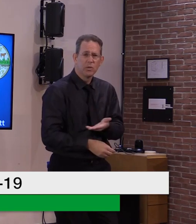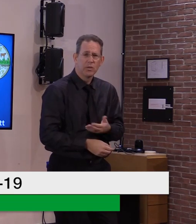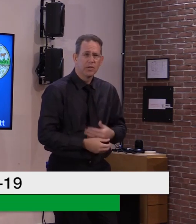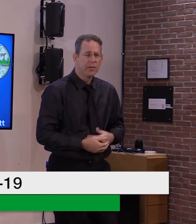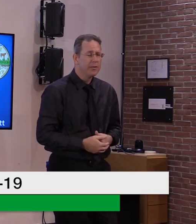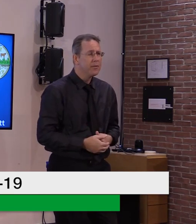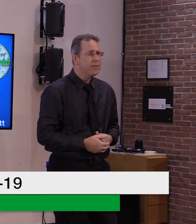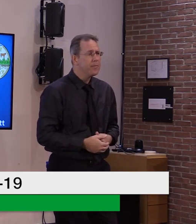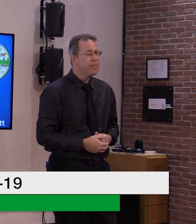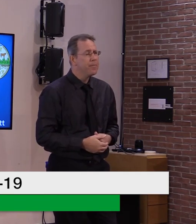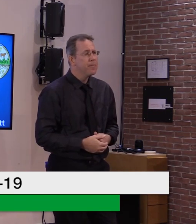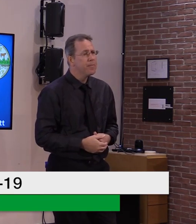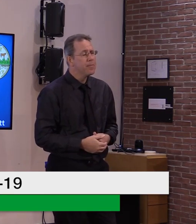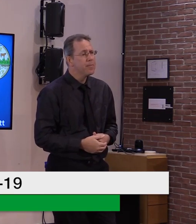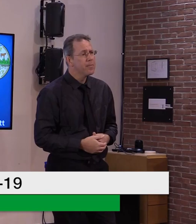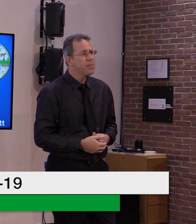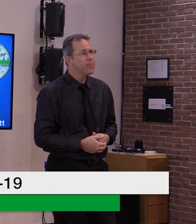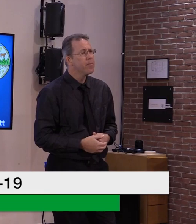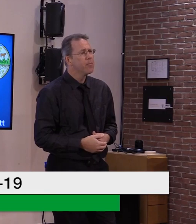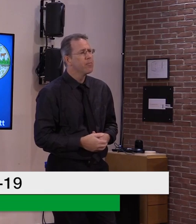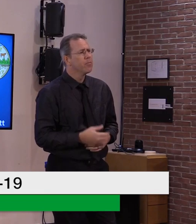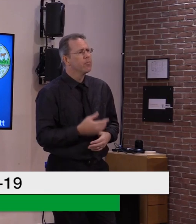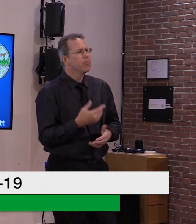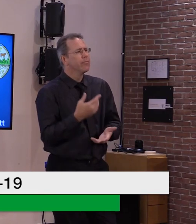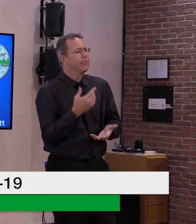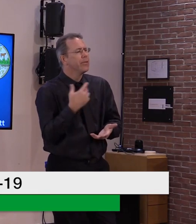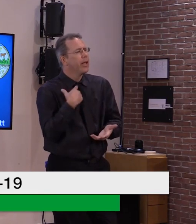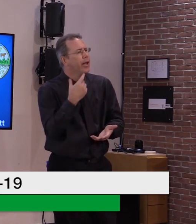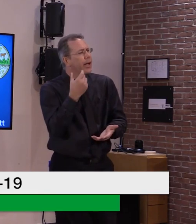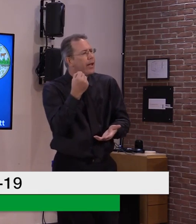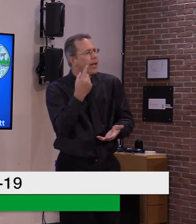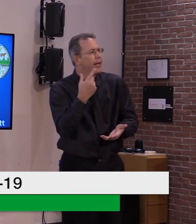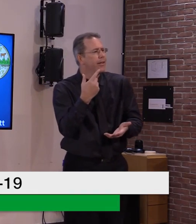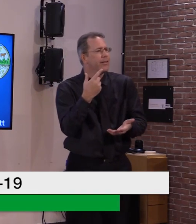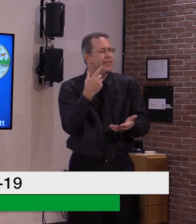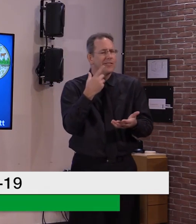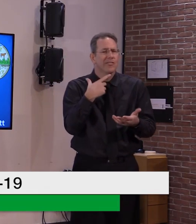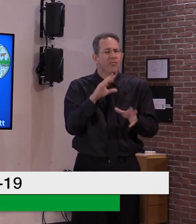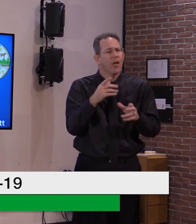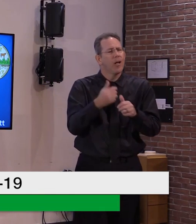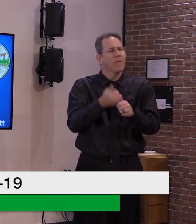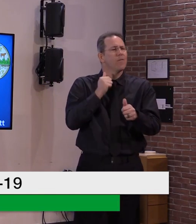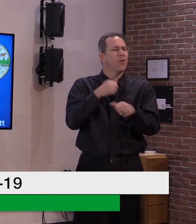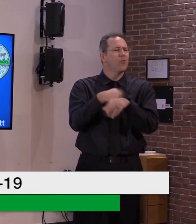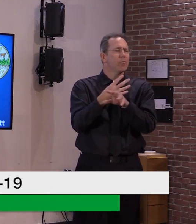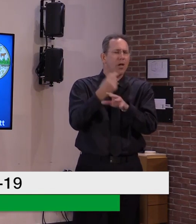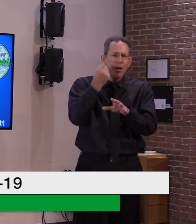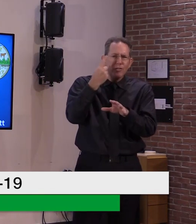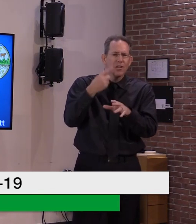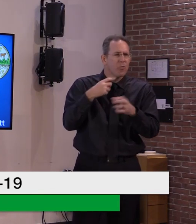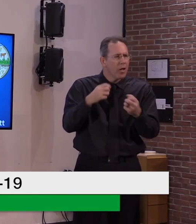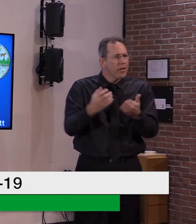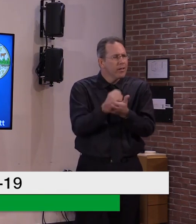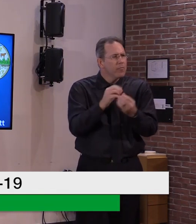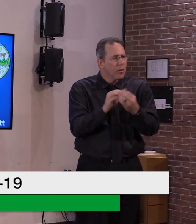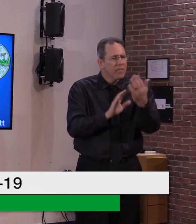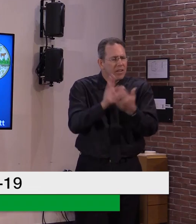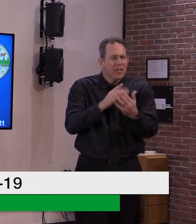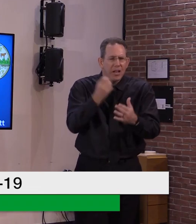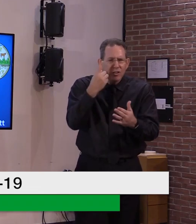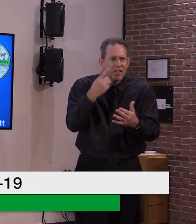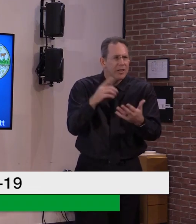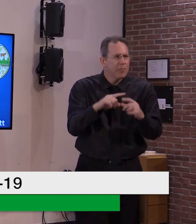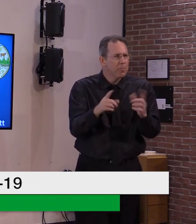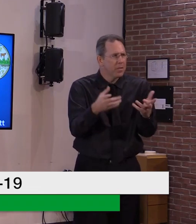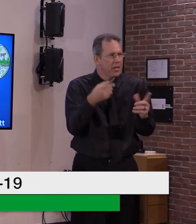that's not academically what you want that's not you know what you're trying to do you're trying to have students in school i understand that but just i just wonder if you